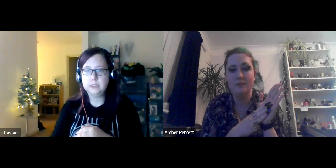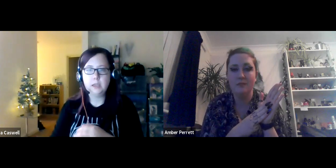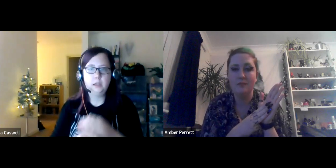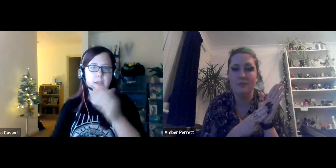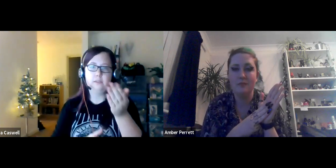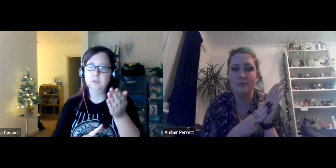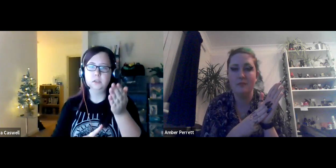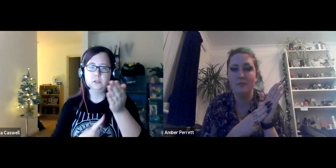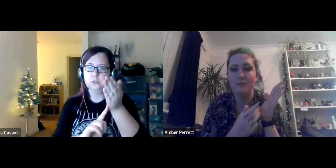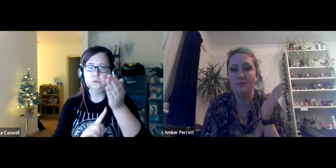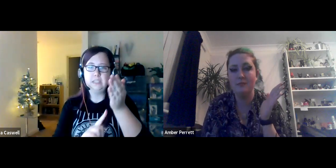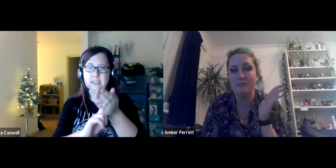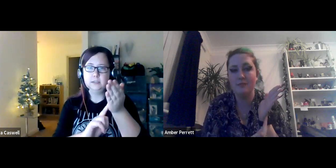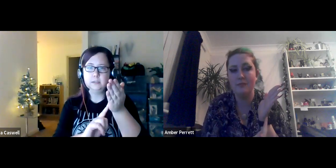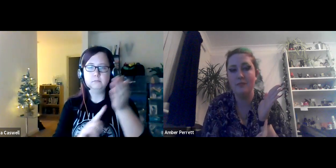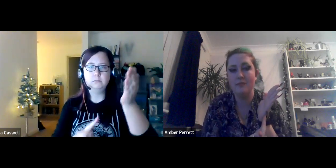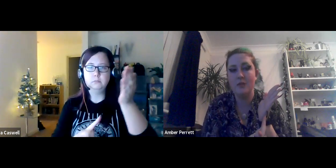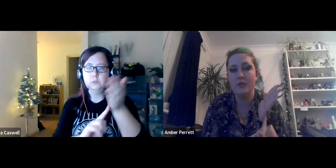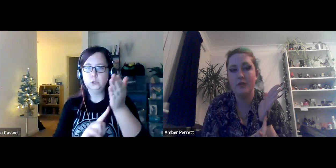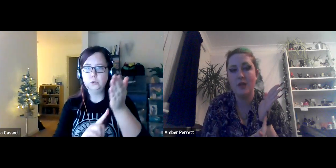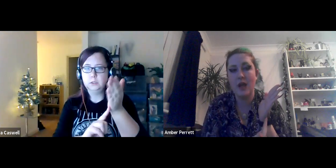Tuesday, again, is 2 T's.